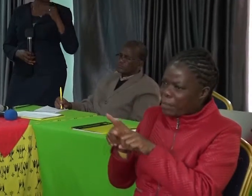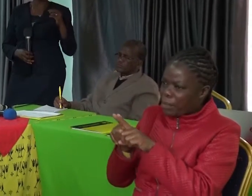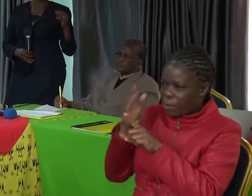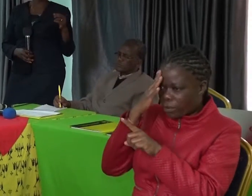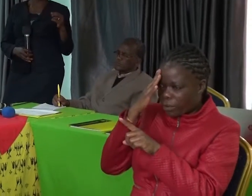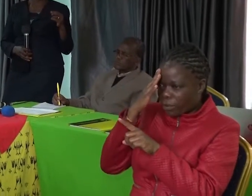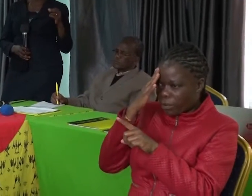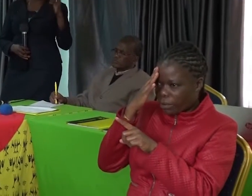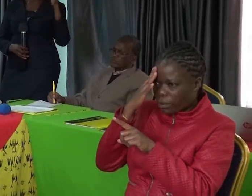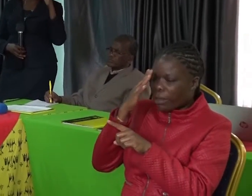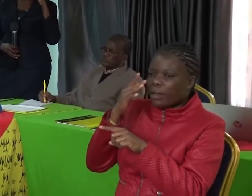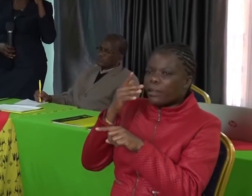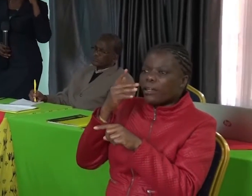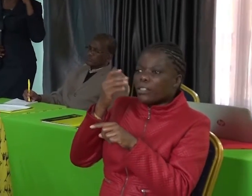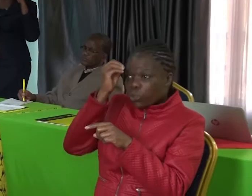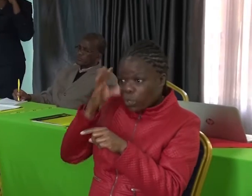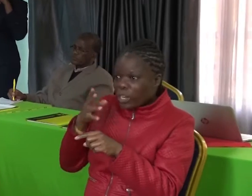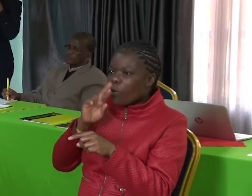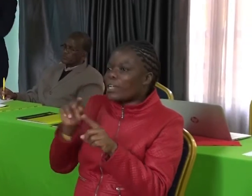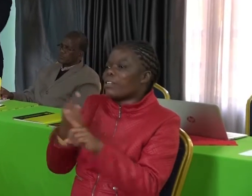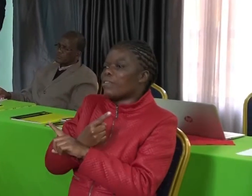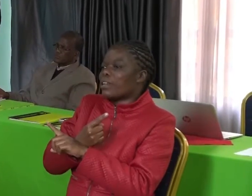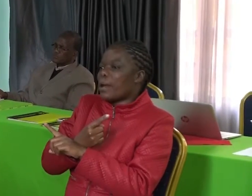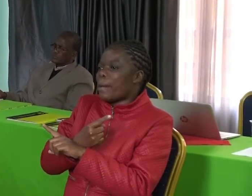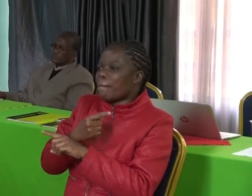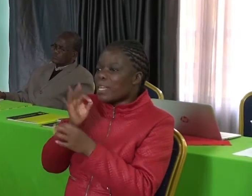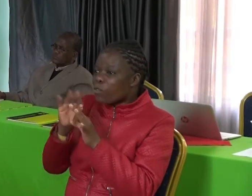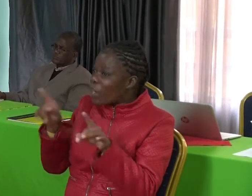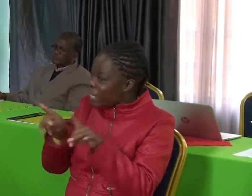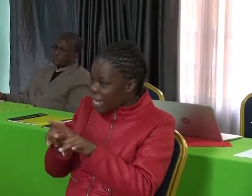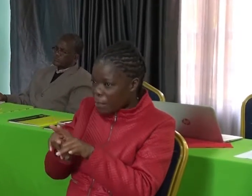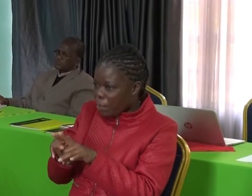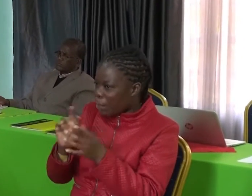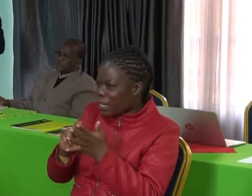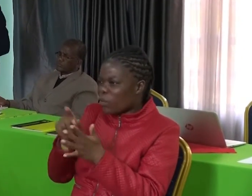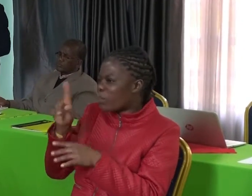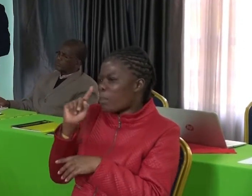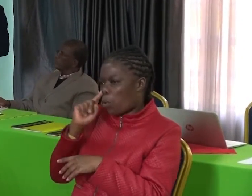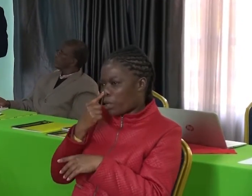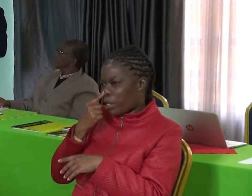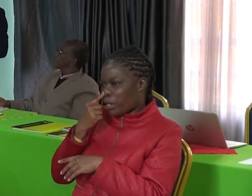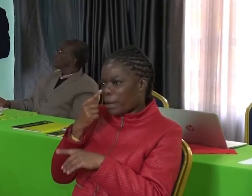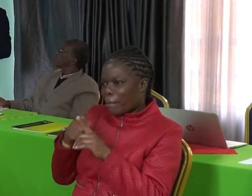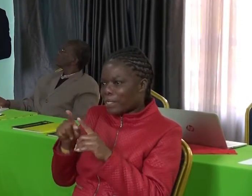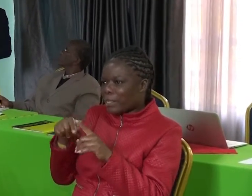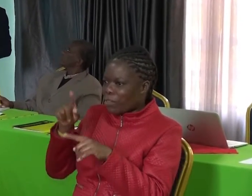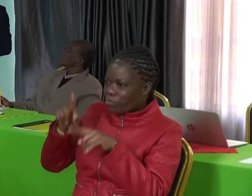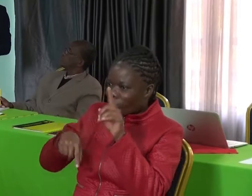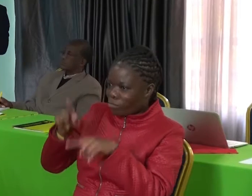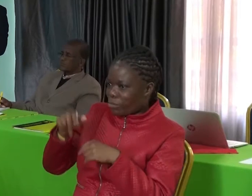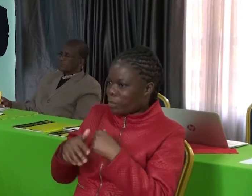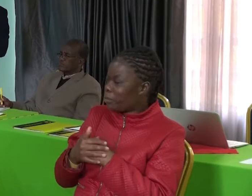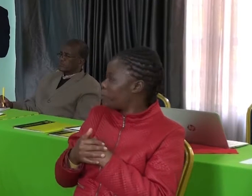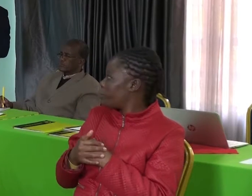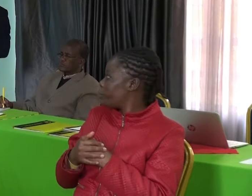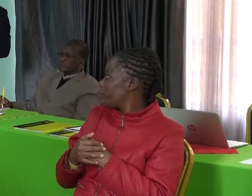were always different. If they were the same, they would be so bored, repeating the same thing. Then the framework for school-based summary,